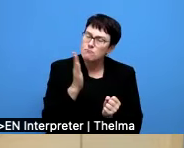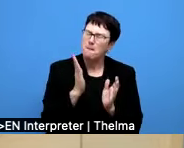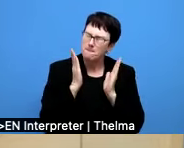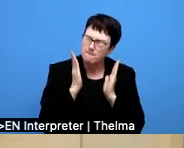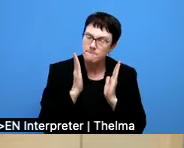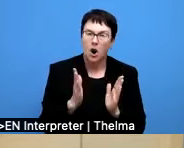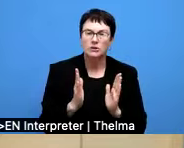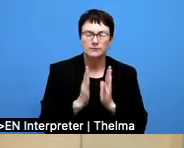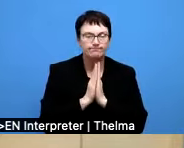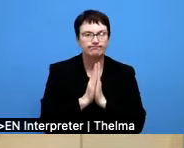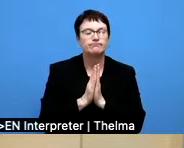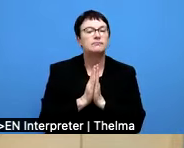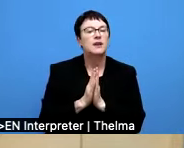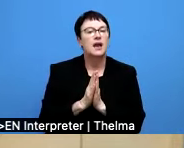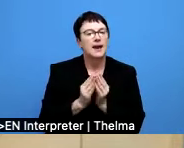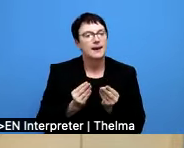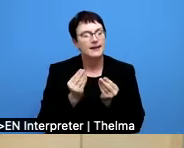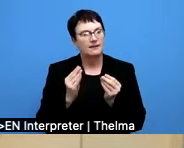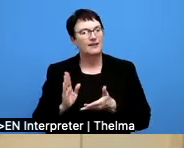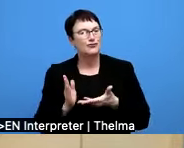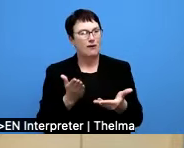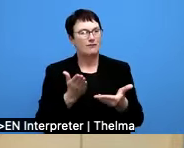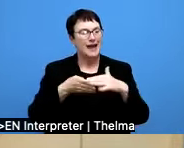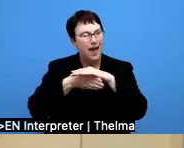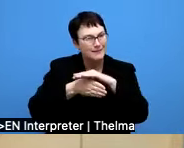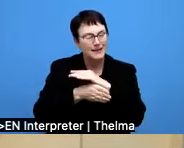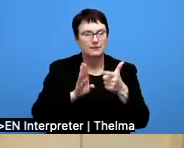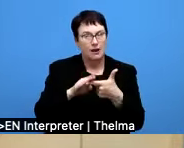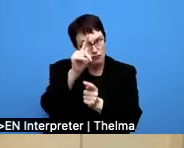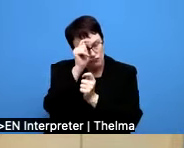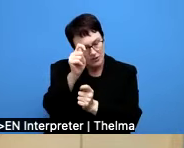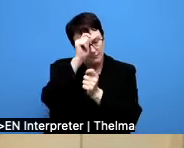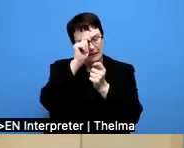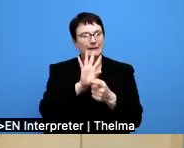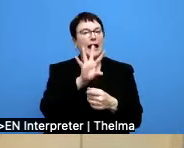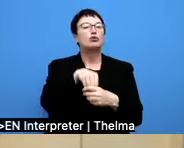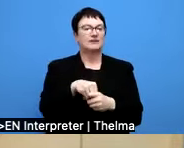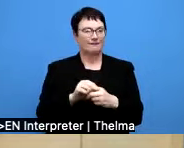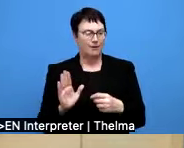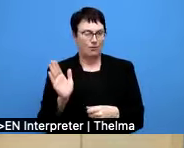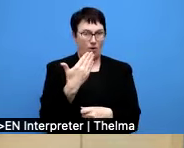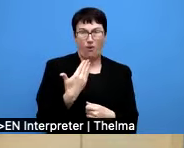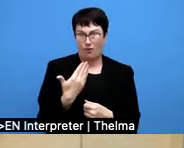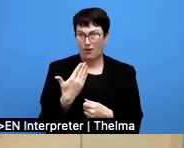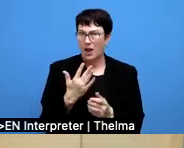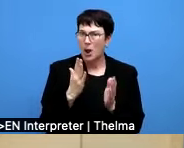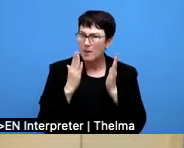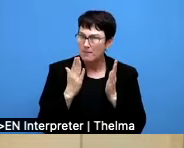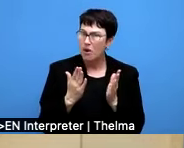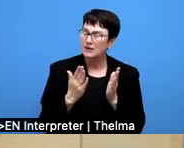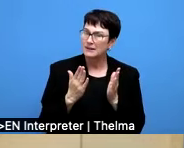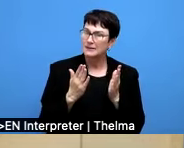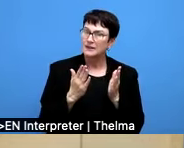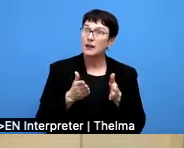affordable, respectful, and inclusive. That includes the way health services are